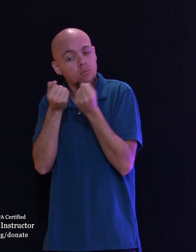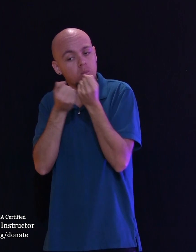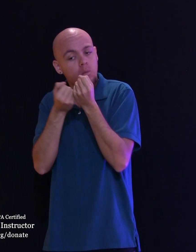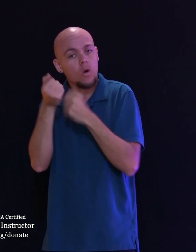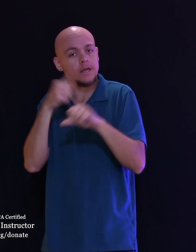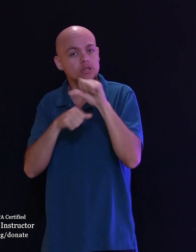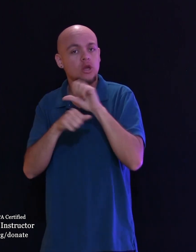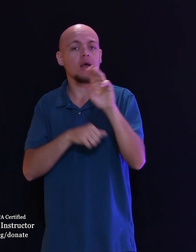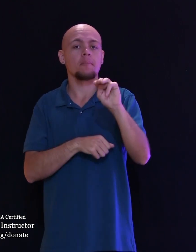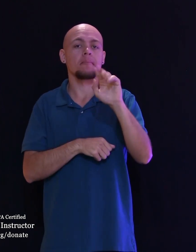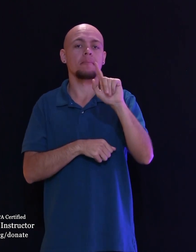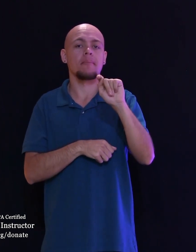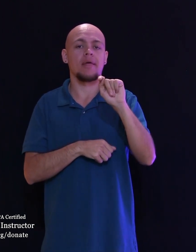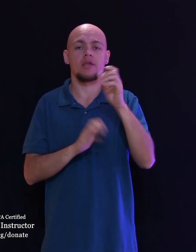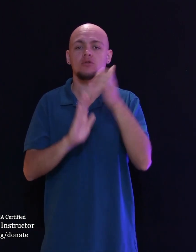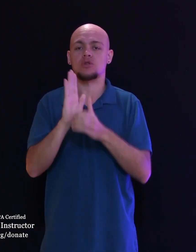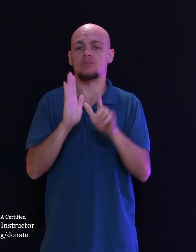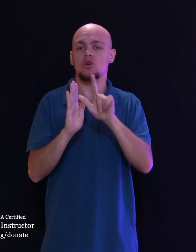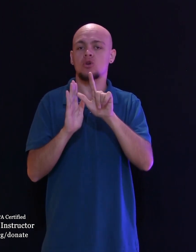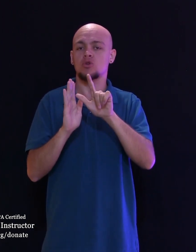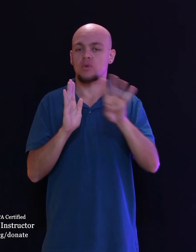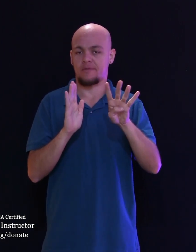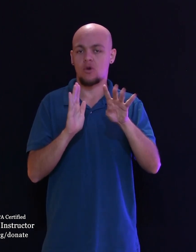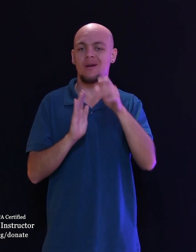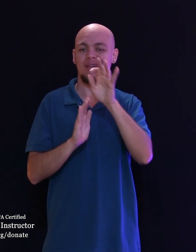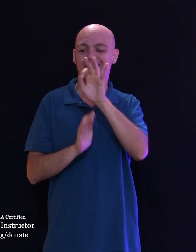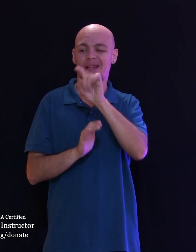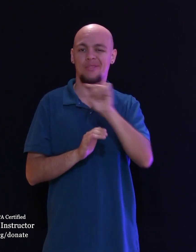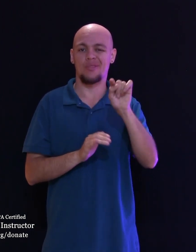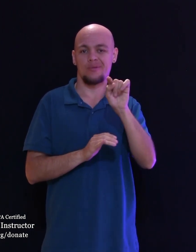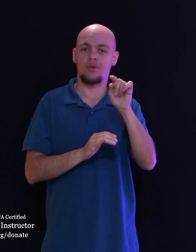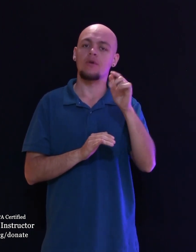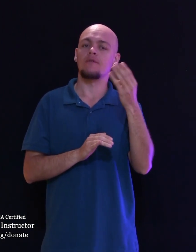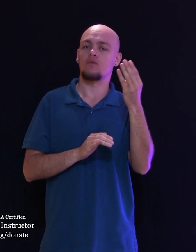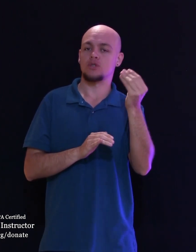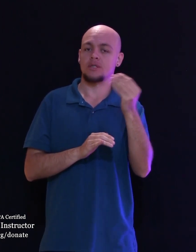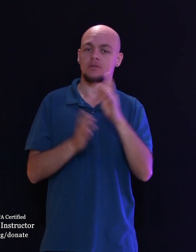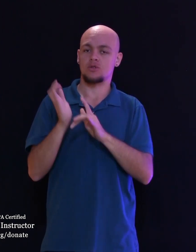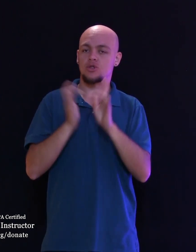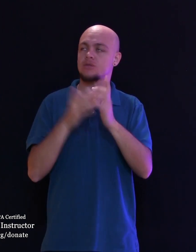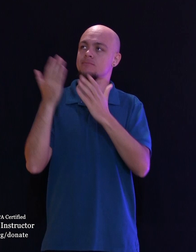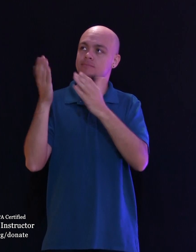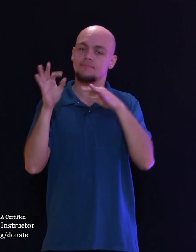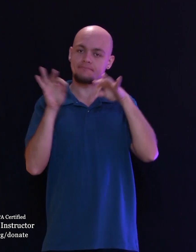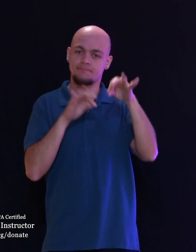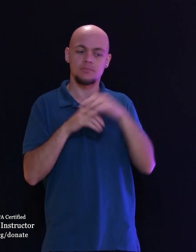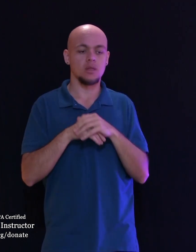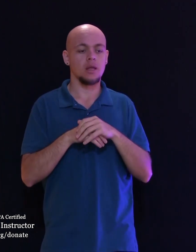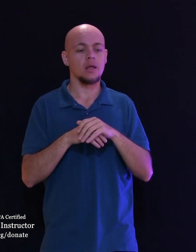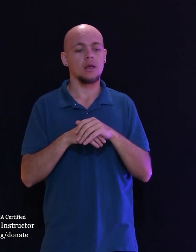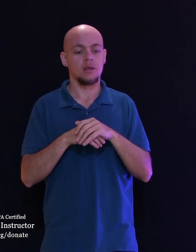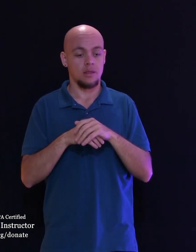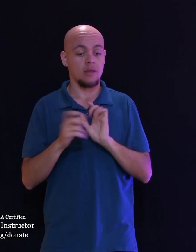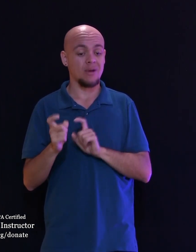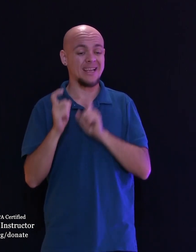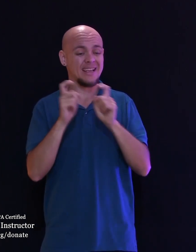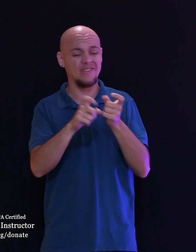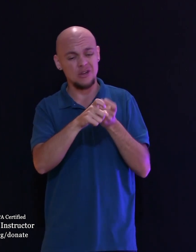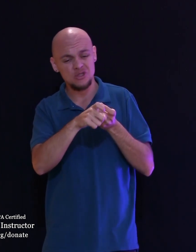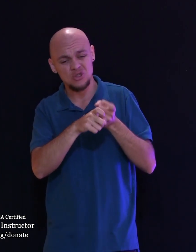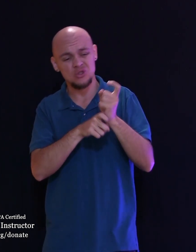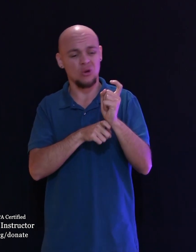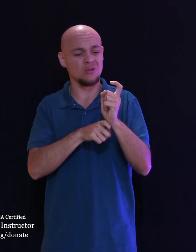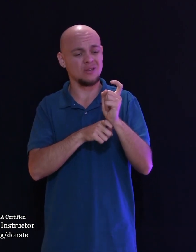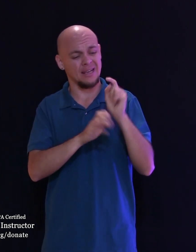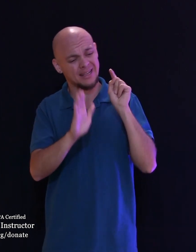Then they will hand you over to be tortured and will put you to death, and you will be hated by all nations because of my name. When